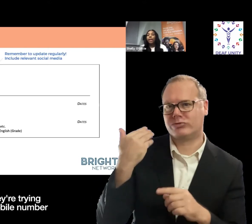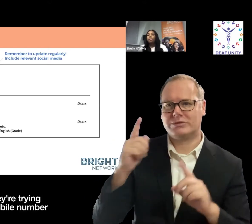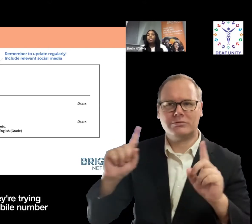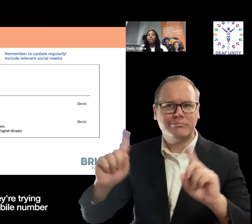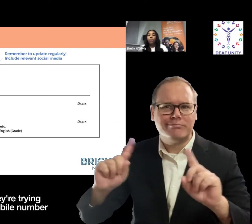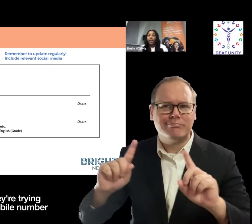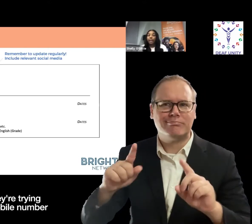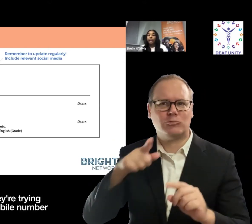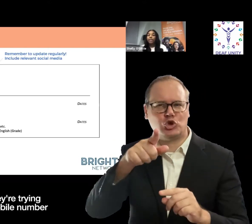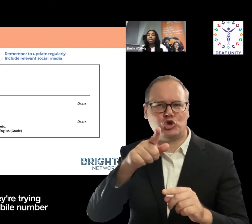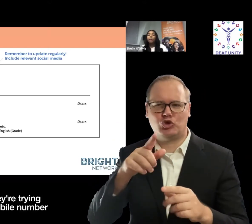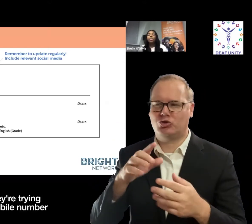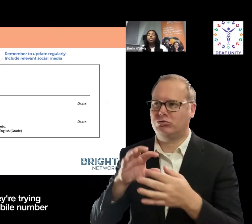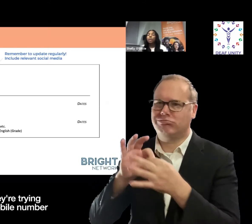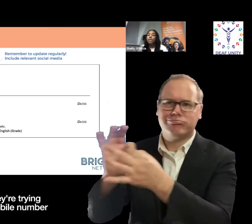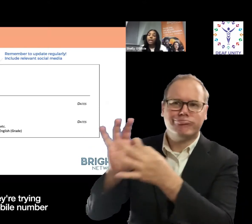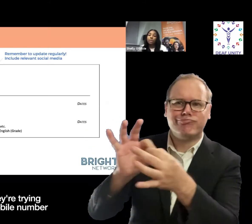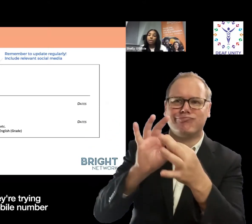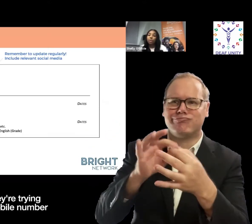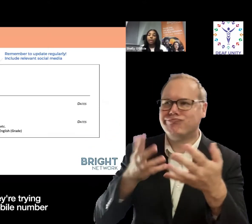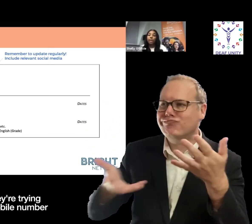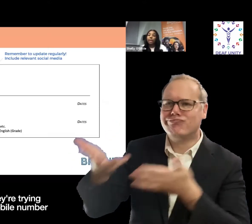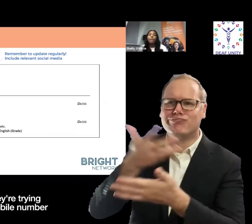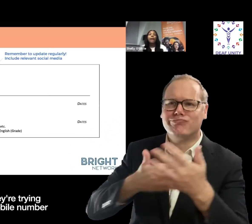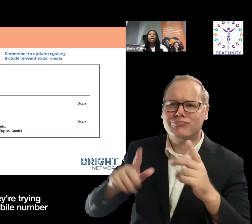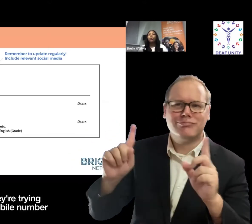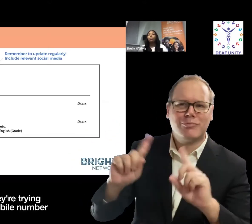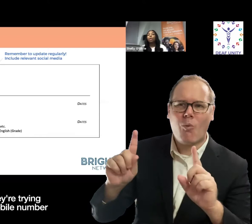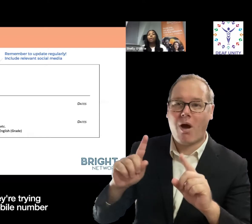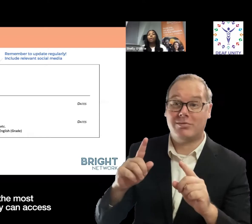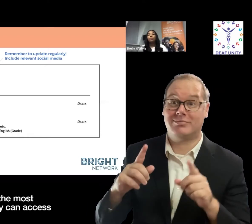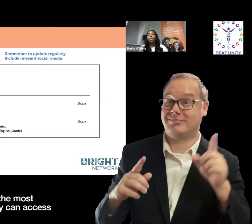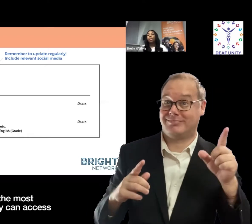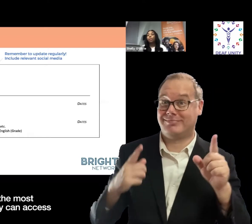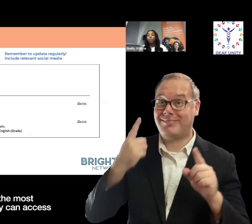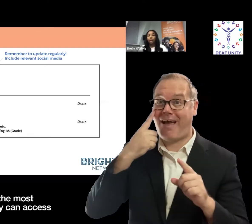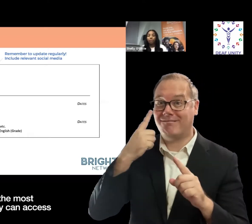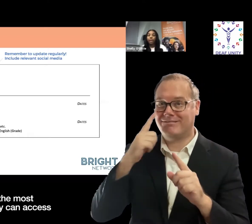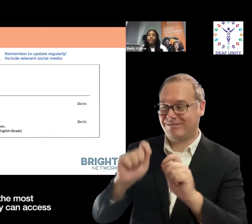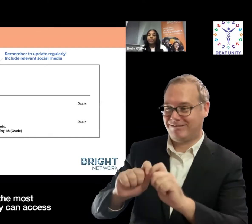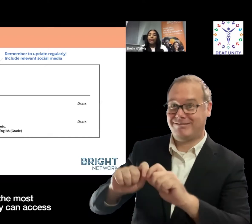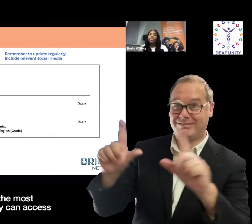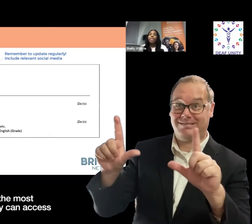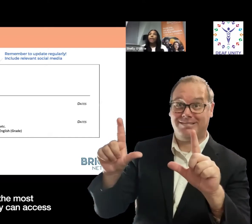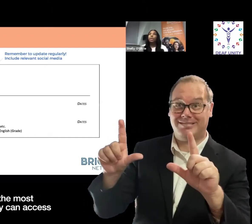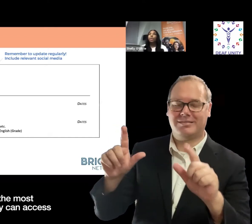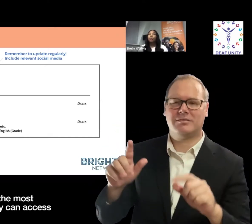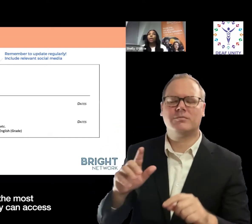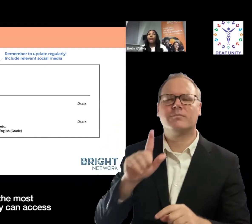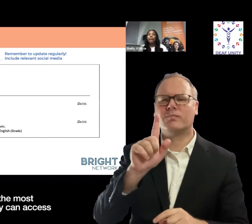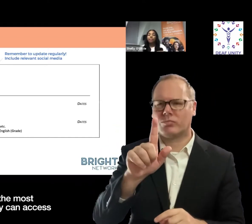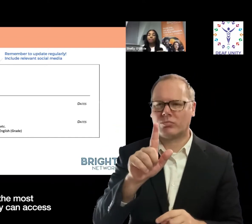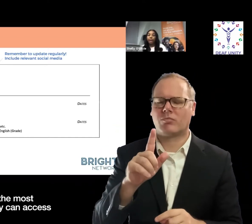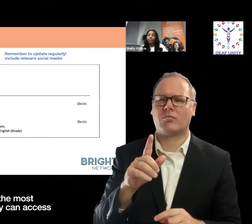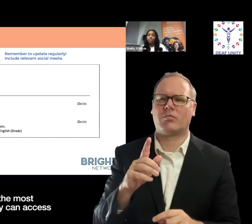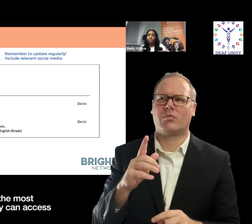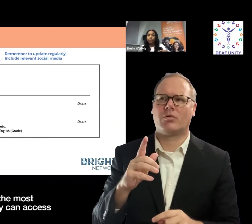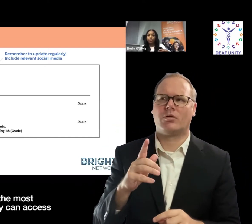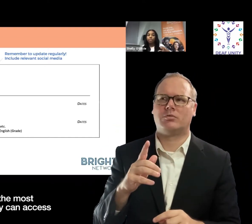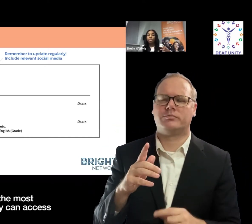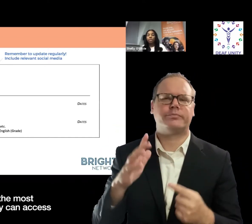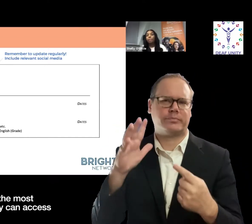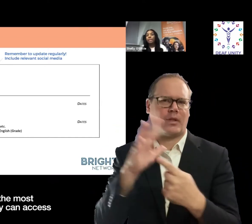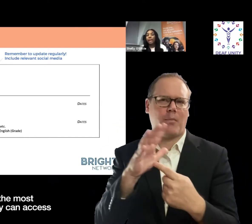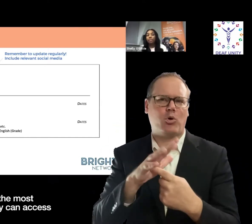update this regularly. So when they're trying to reach out to you via email or mobile number or whatever it is, that you have